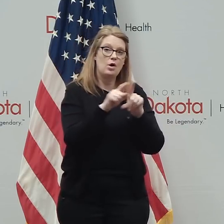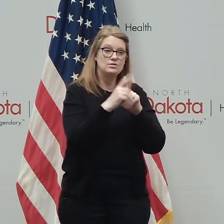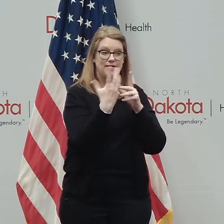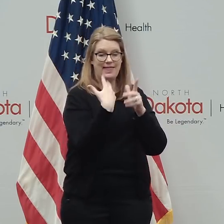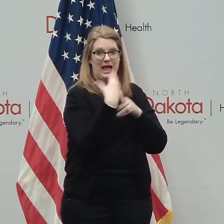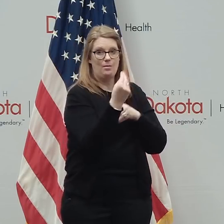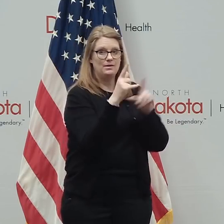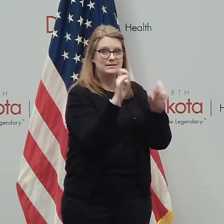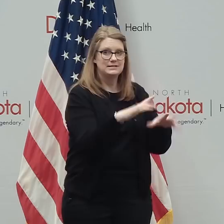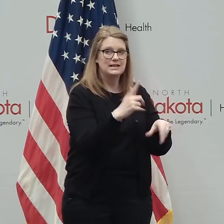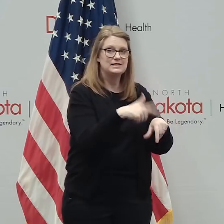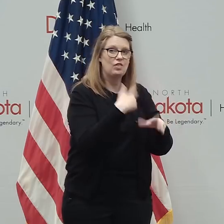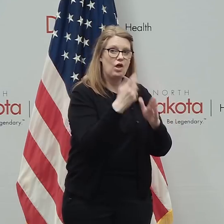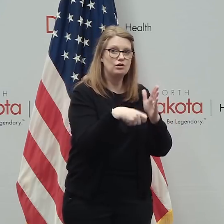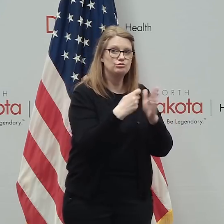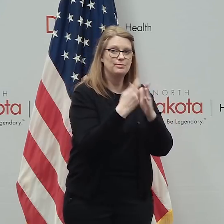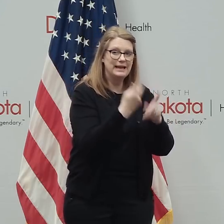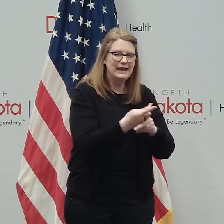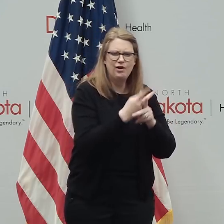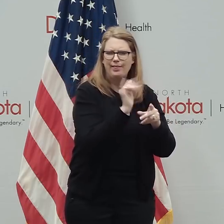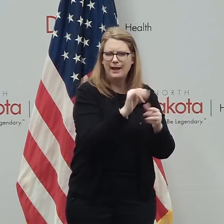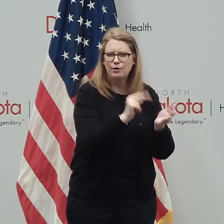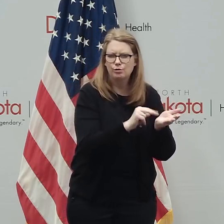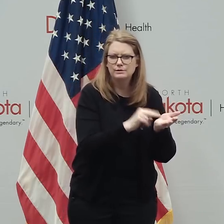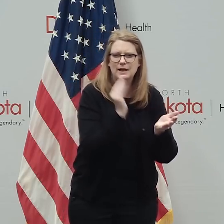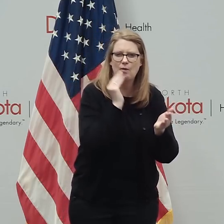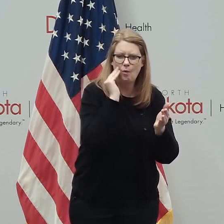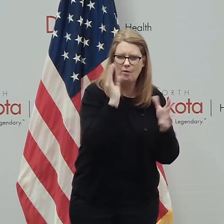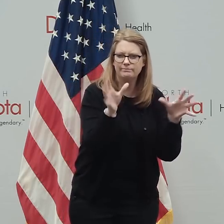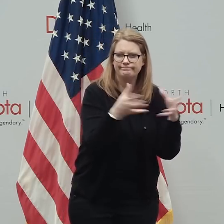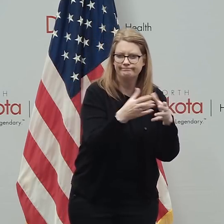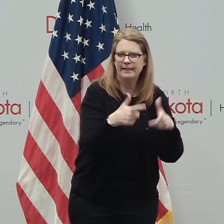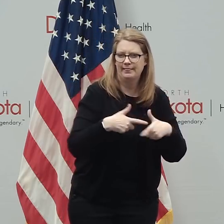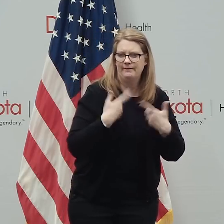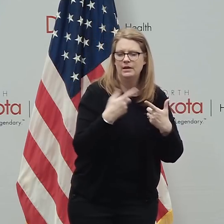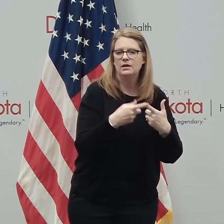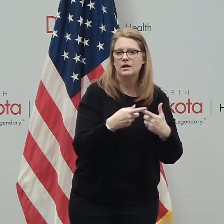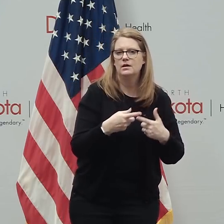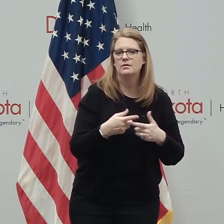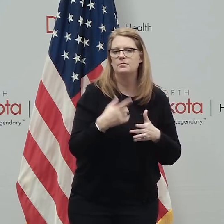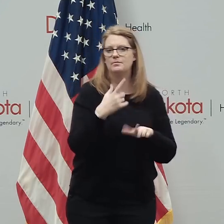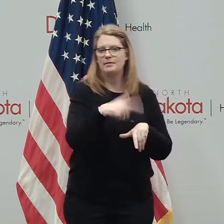care, because long-term care was where we were experiencing